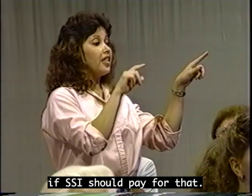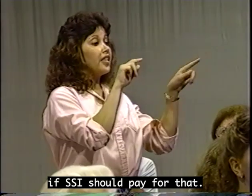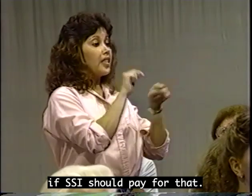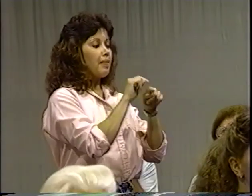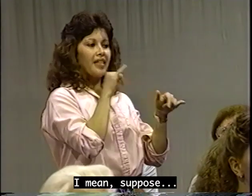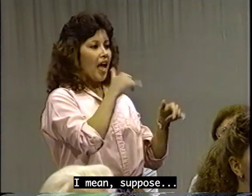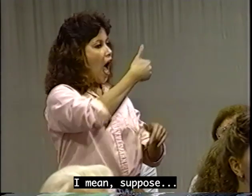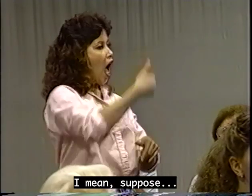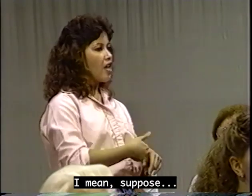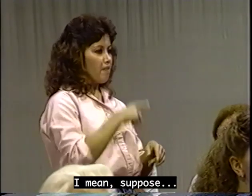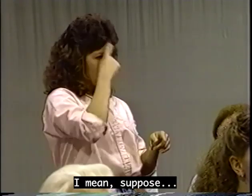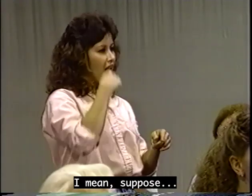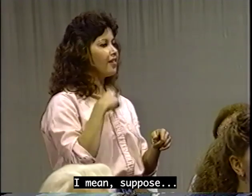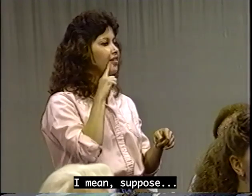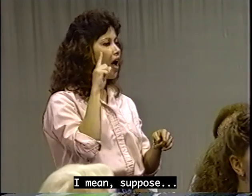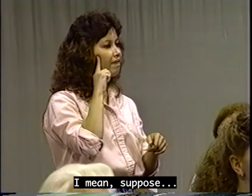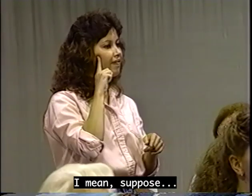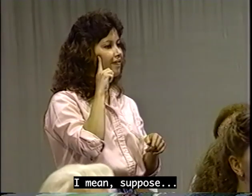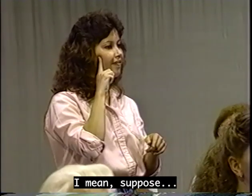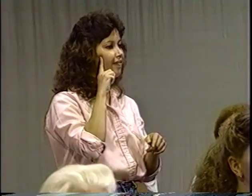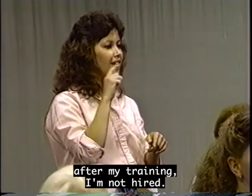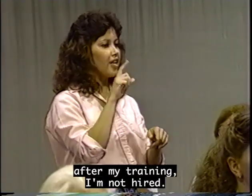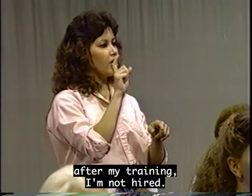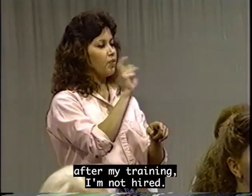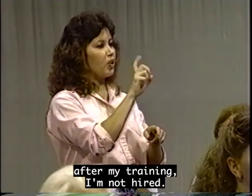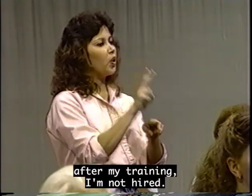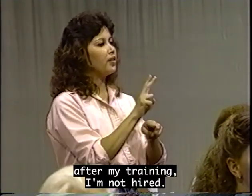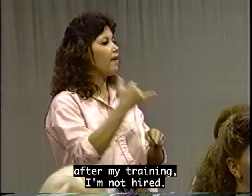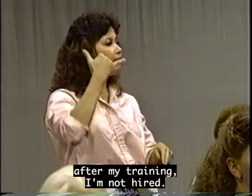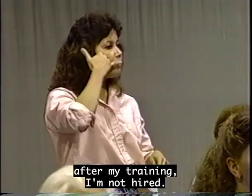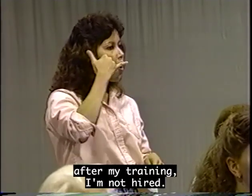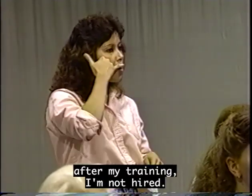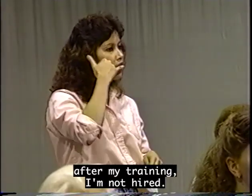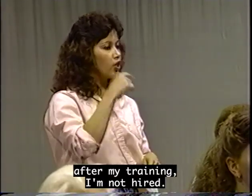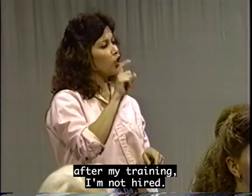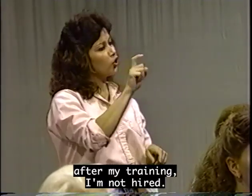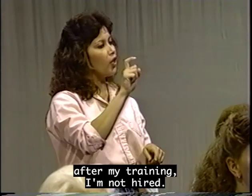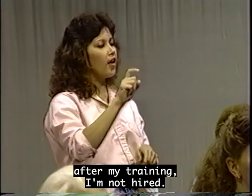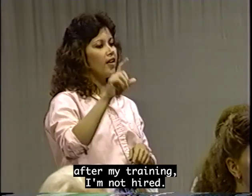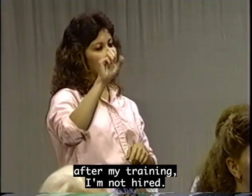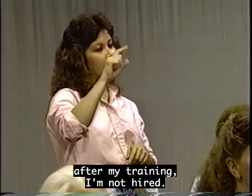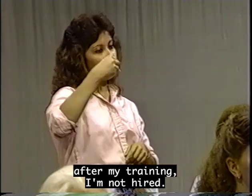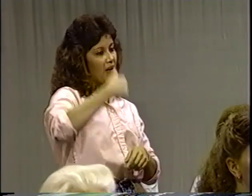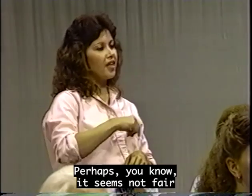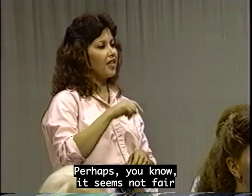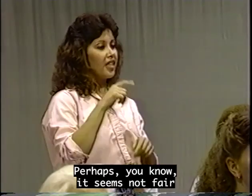pay for that. I mean, suppose I'm not training. After my training, I'm not hired.